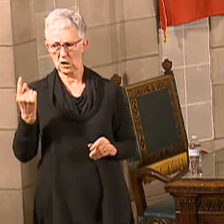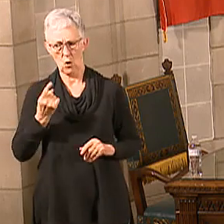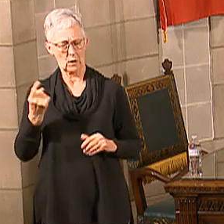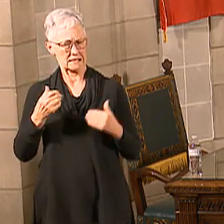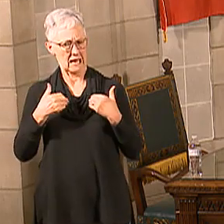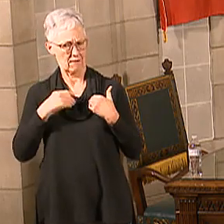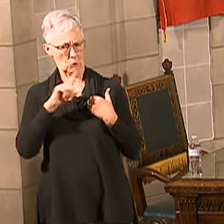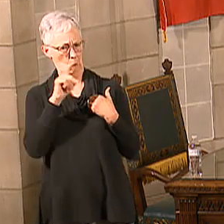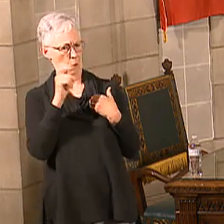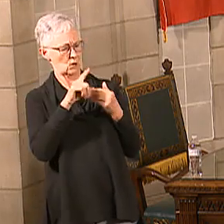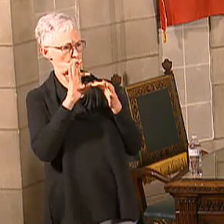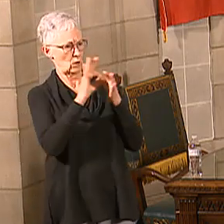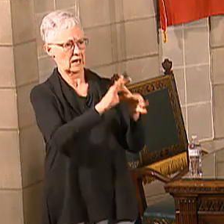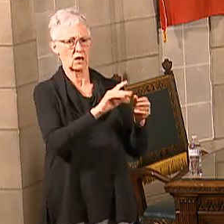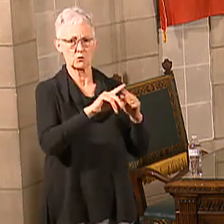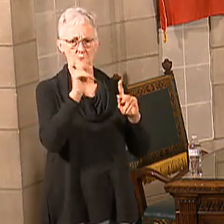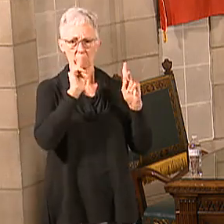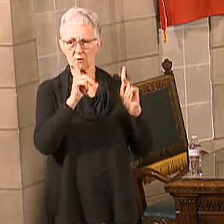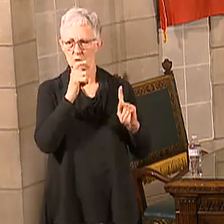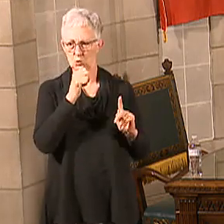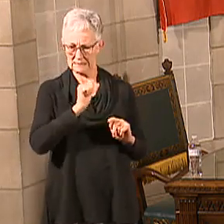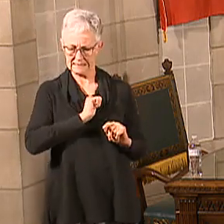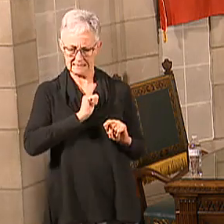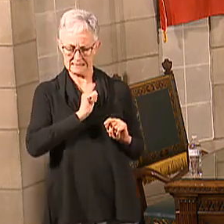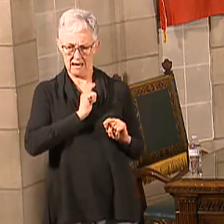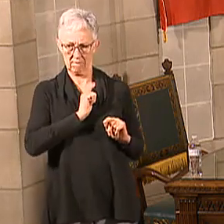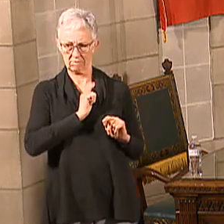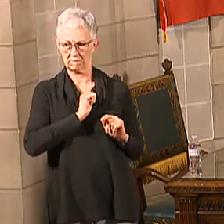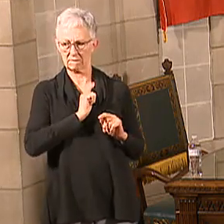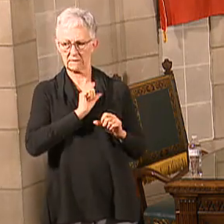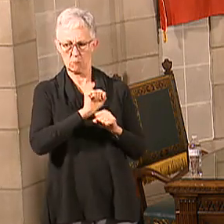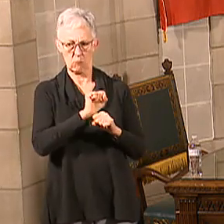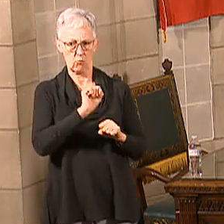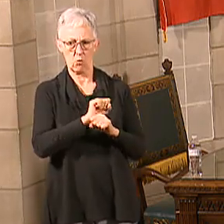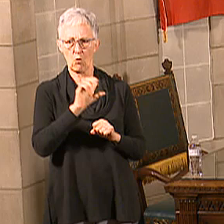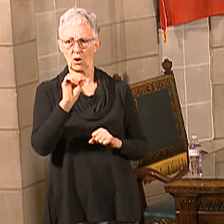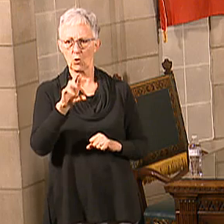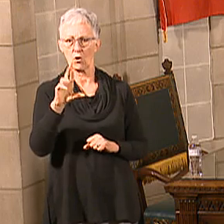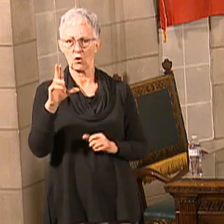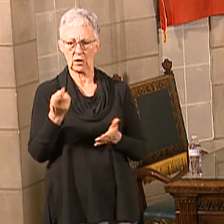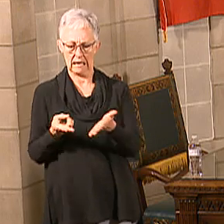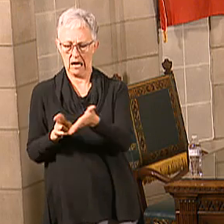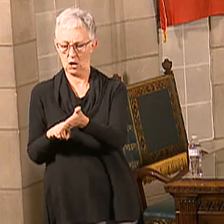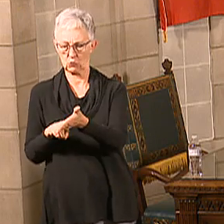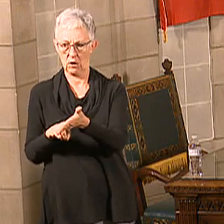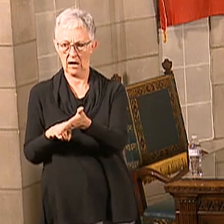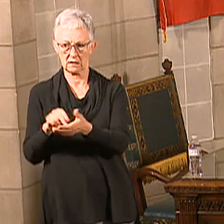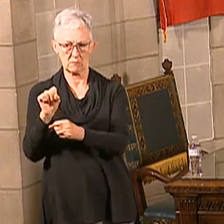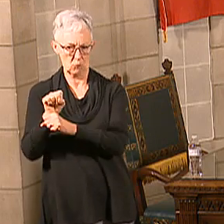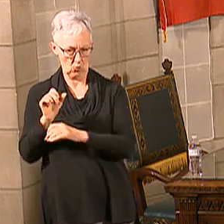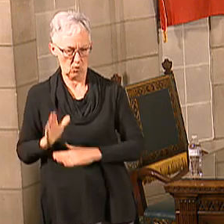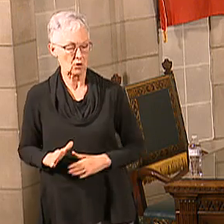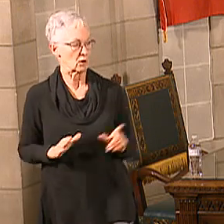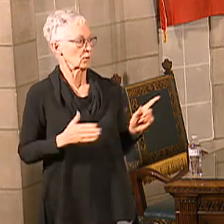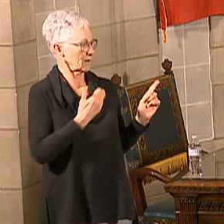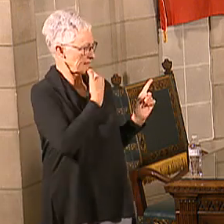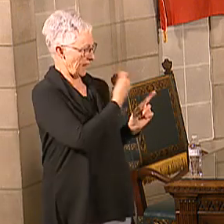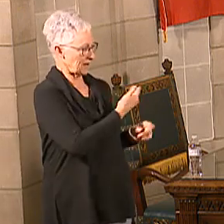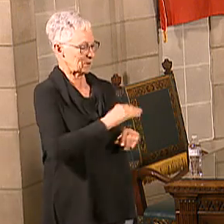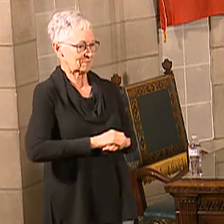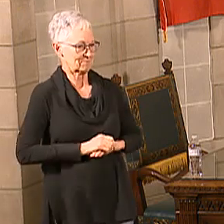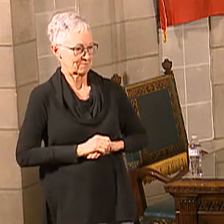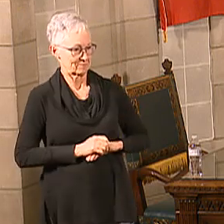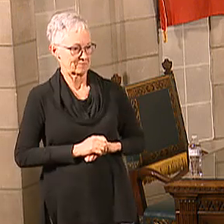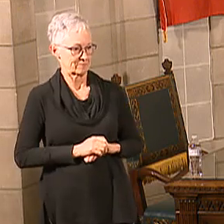or contract workers. Could you address that a little bit? Yeah, and thank you, because that was what I wanted to go to next anyway. One